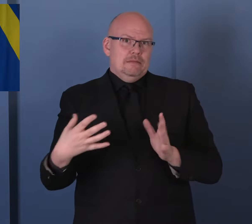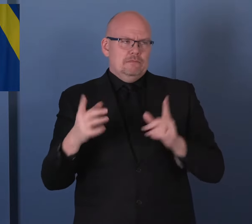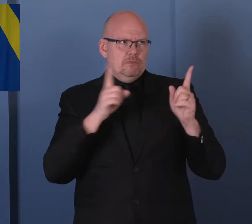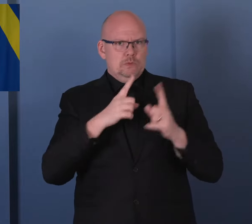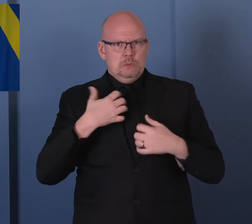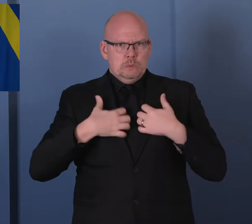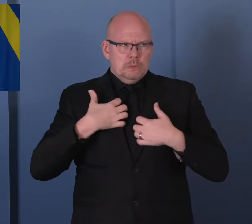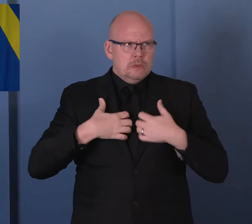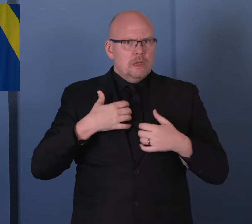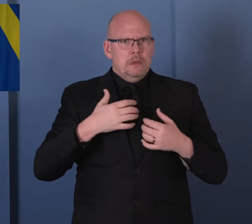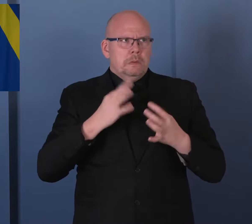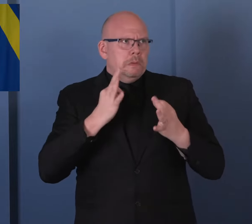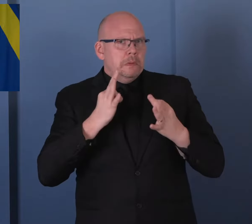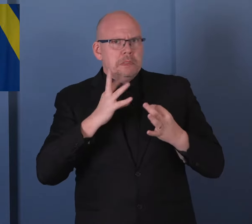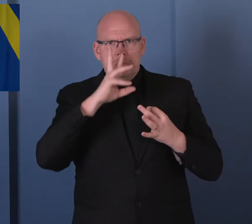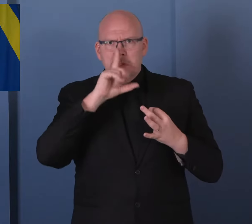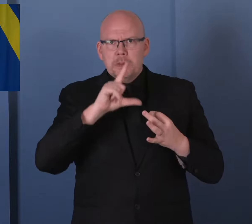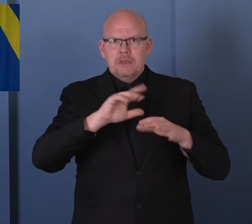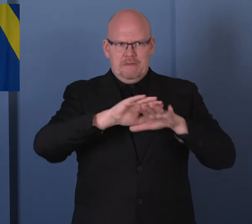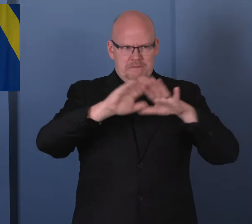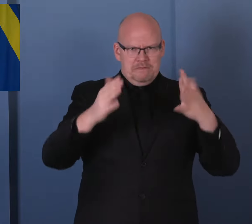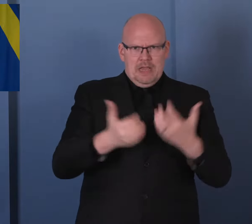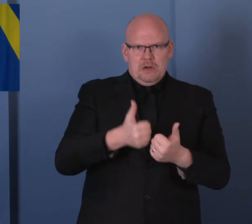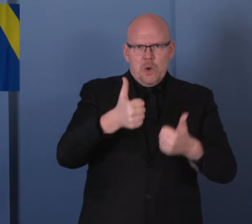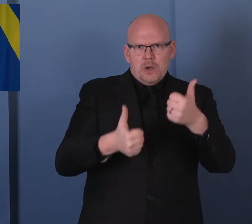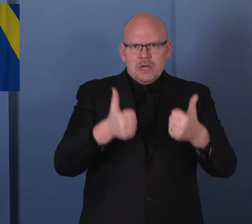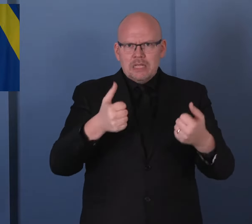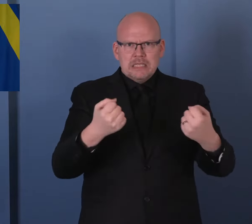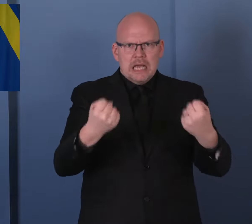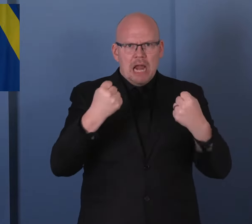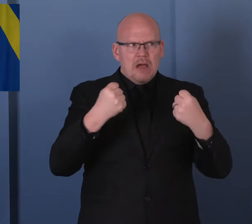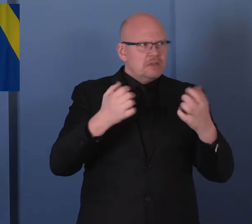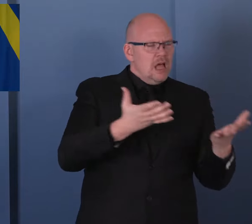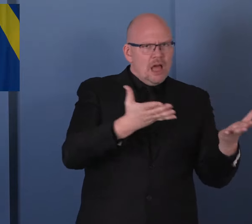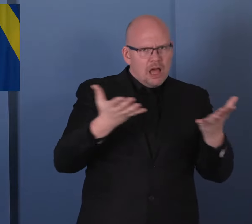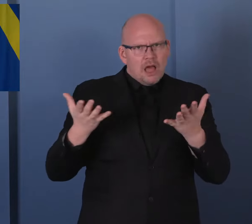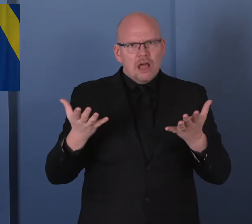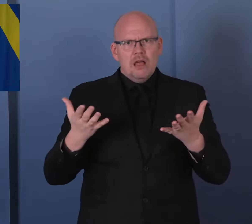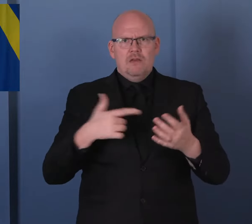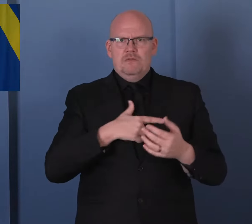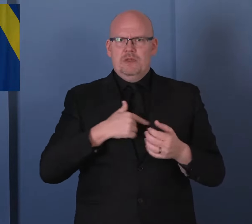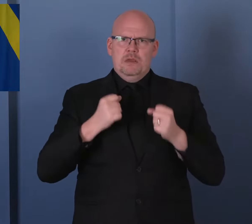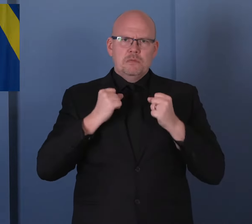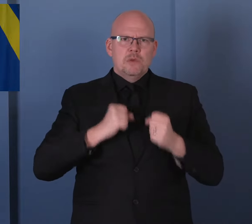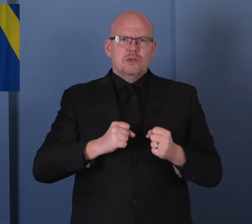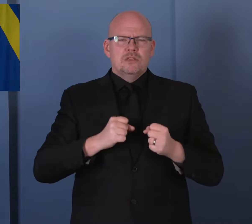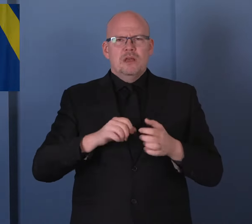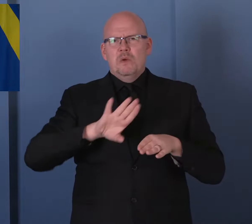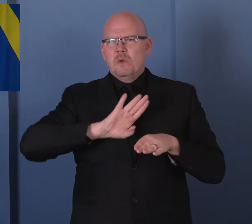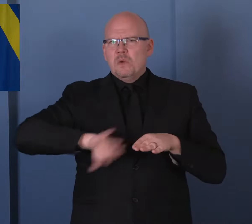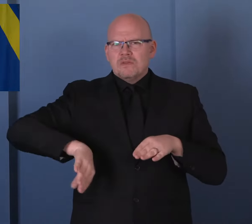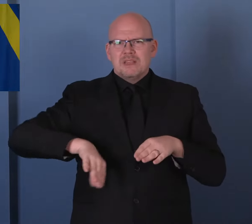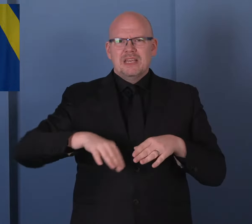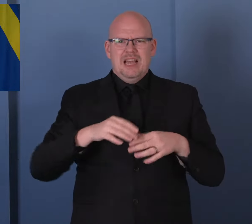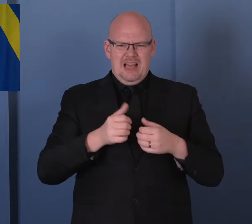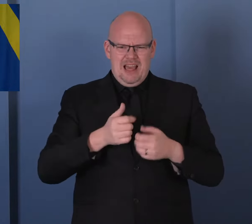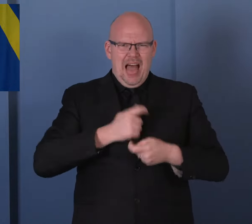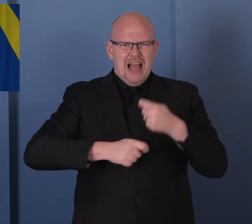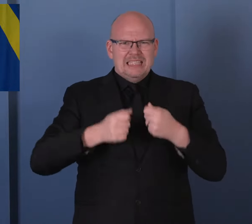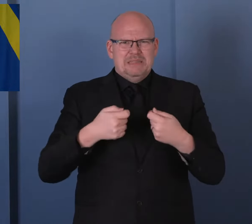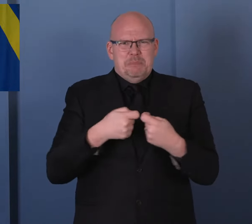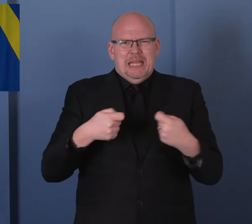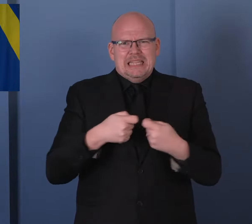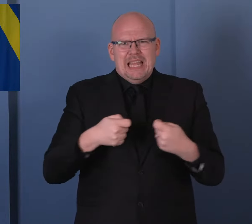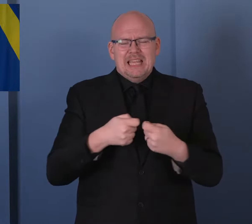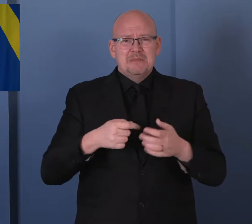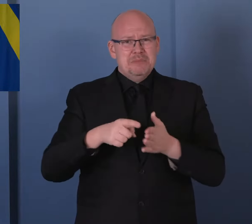global competitiveness. Our response should be balanced. We must avoid unnecessary trade tensions, especially